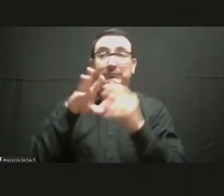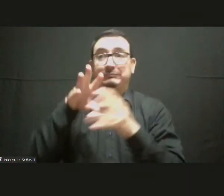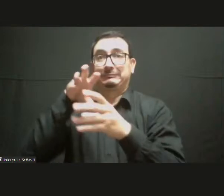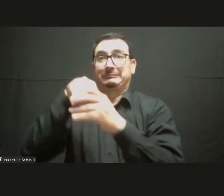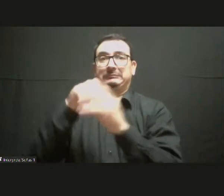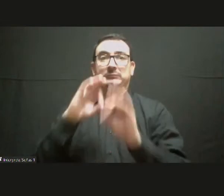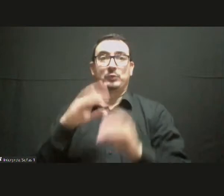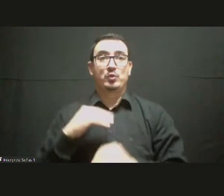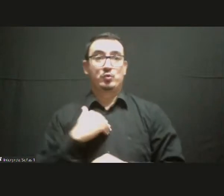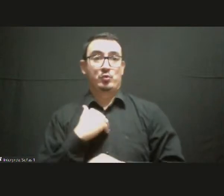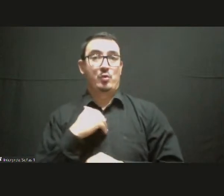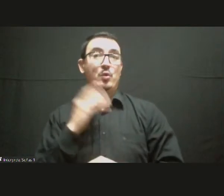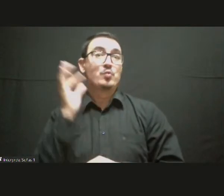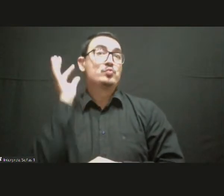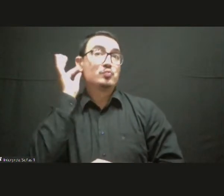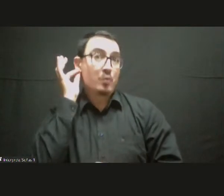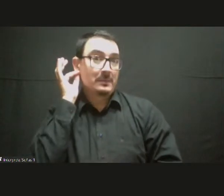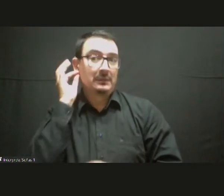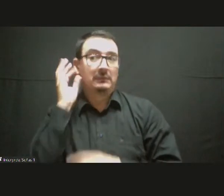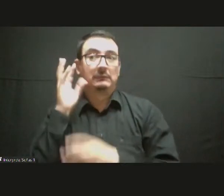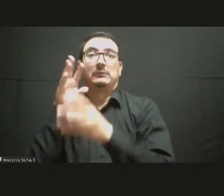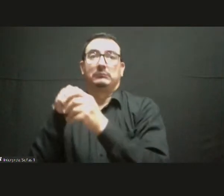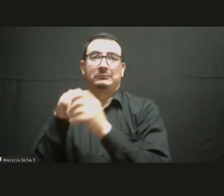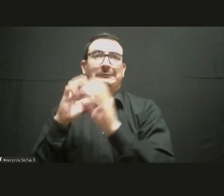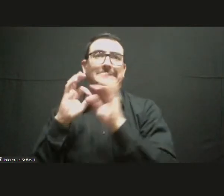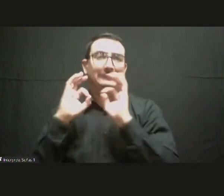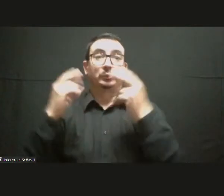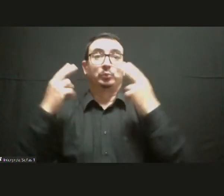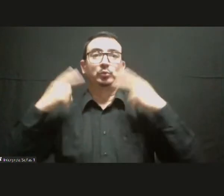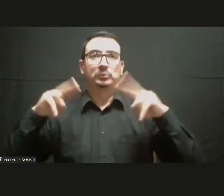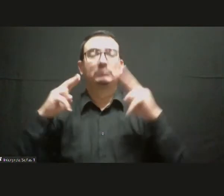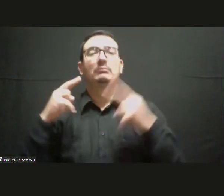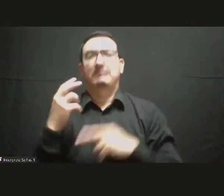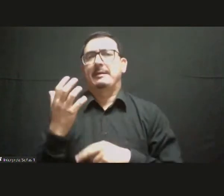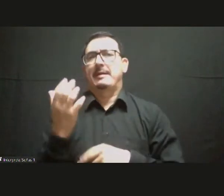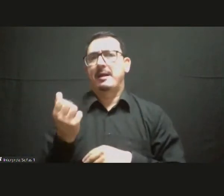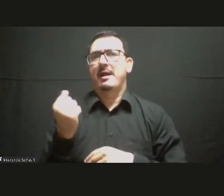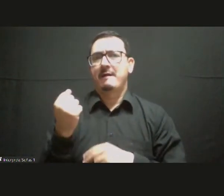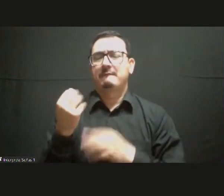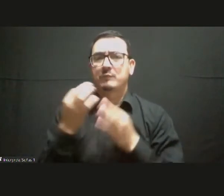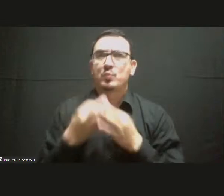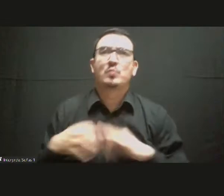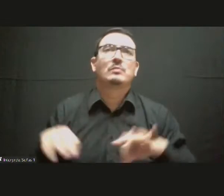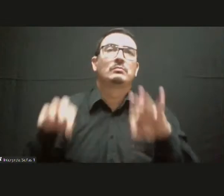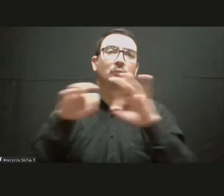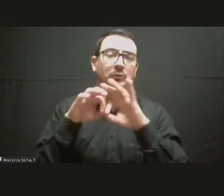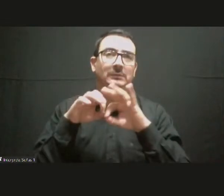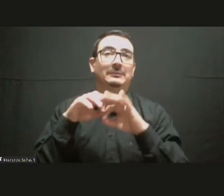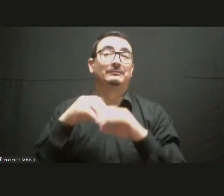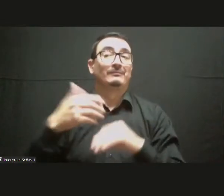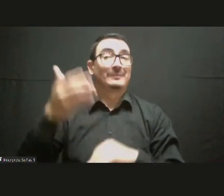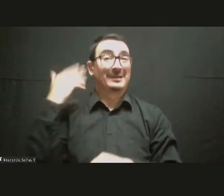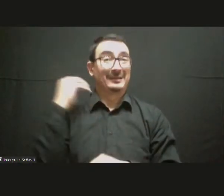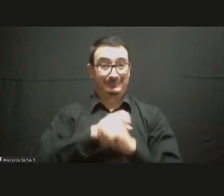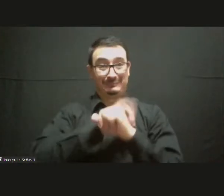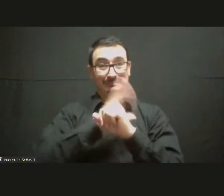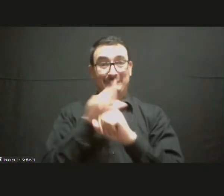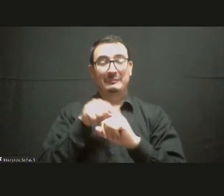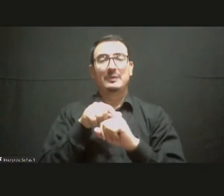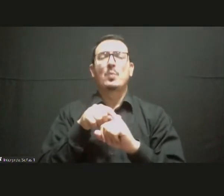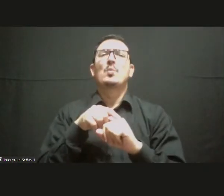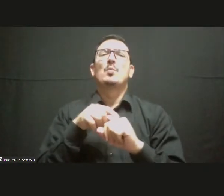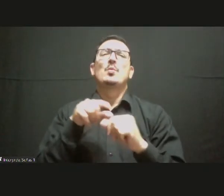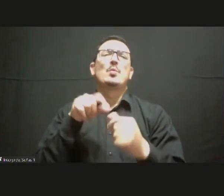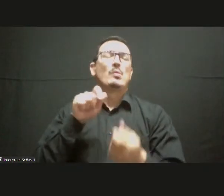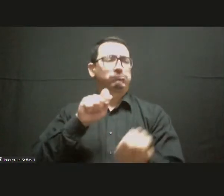sector, as we have experienced with COVID-19, can have on welfare. And it is truly a